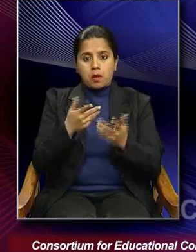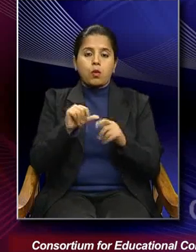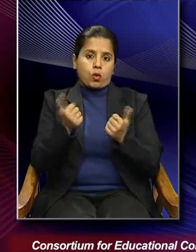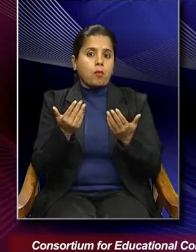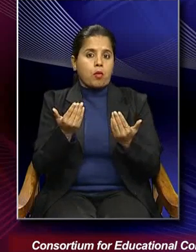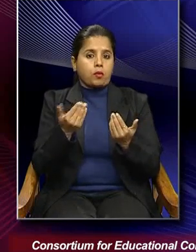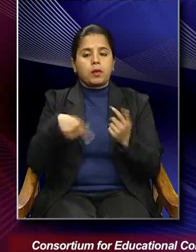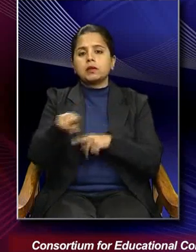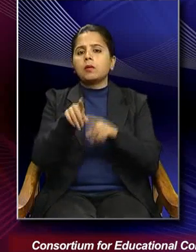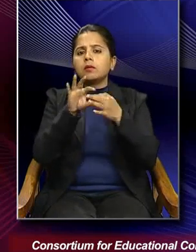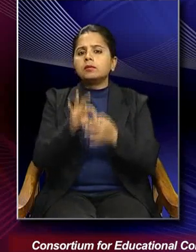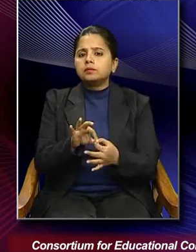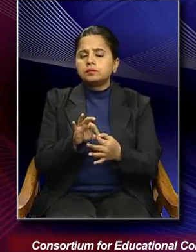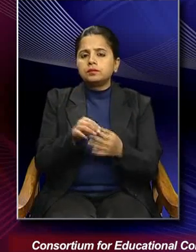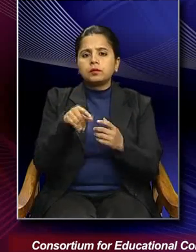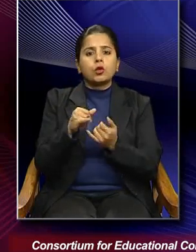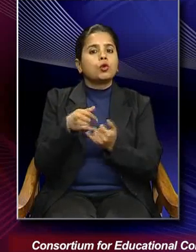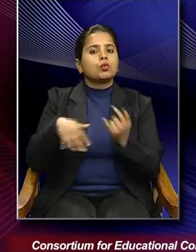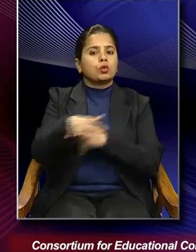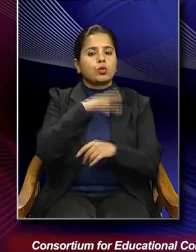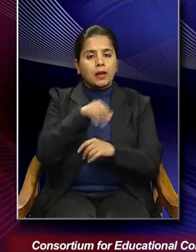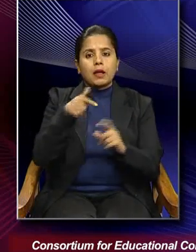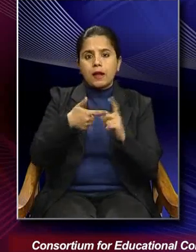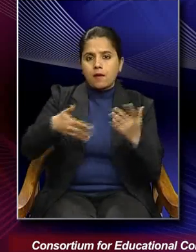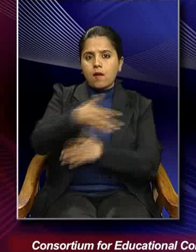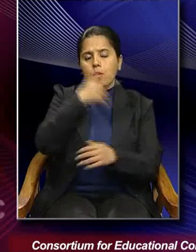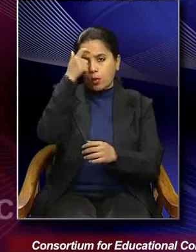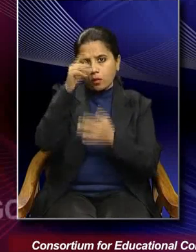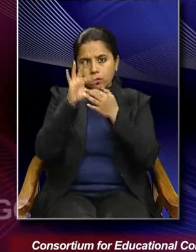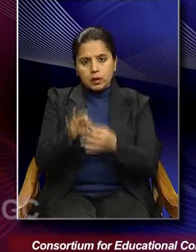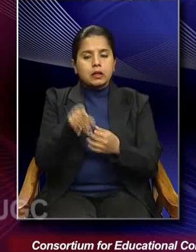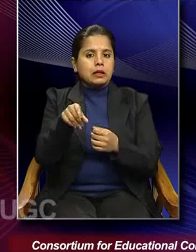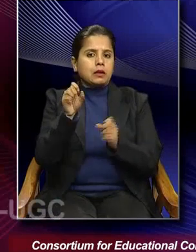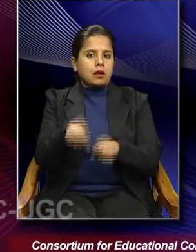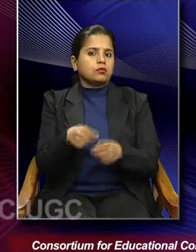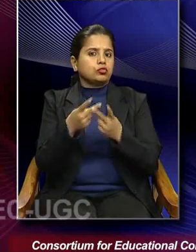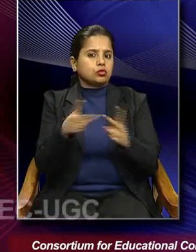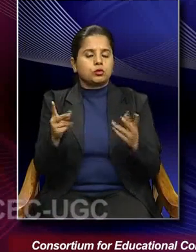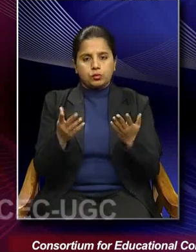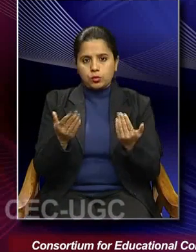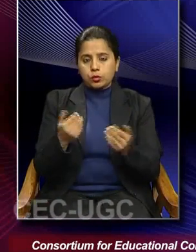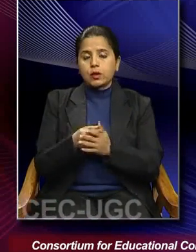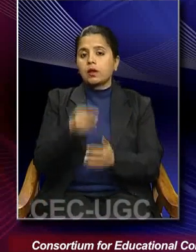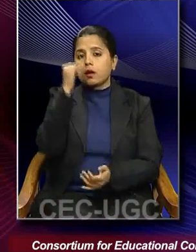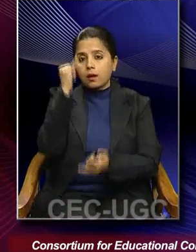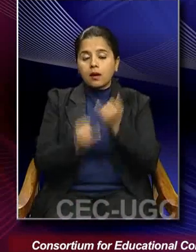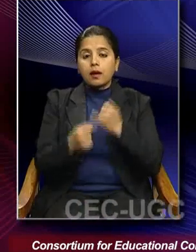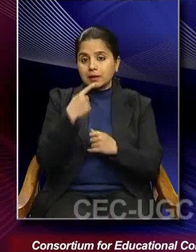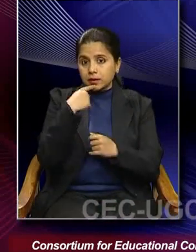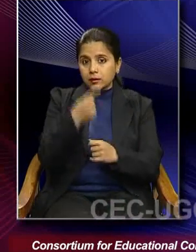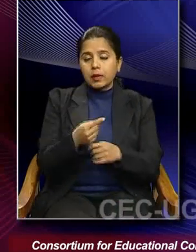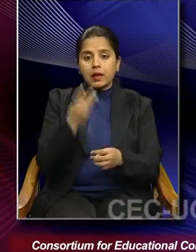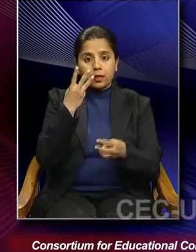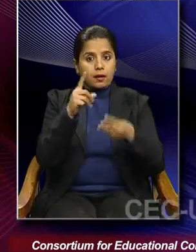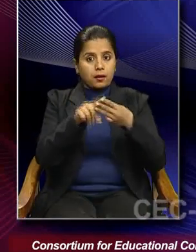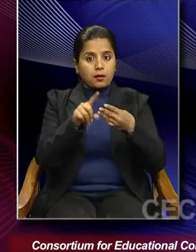regarding the social environmental issue makes a difference. The last three